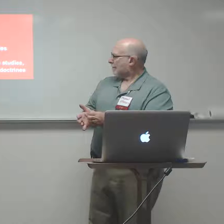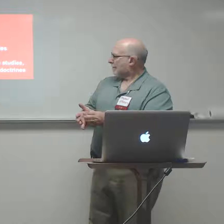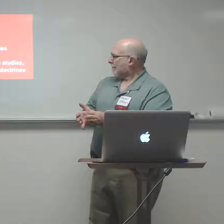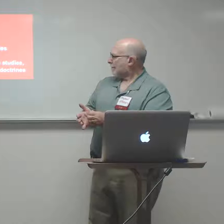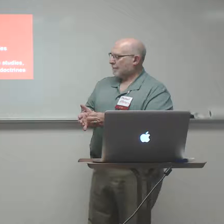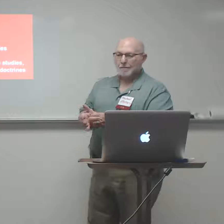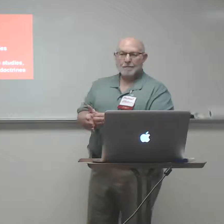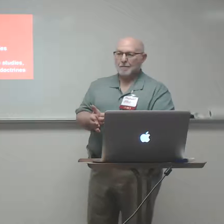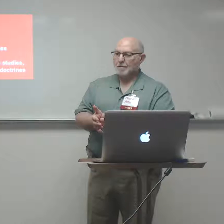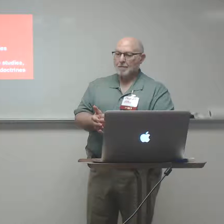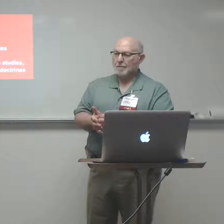Right.